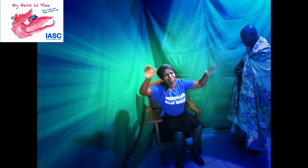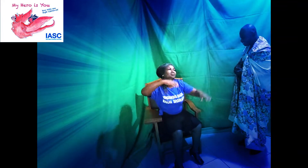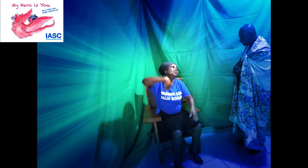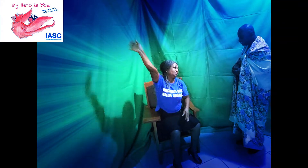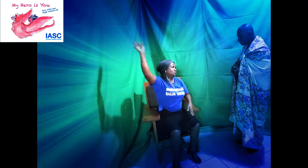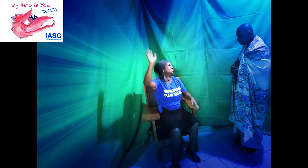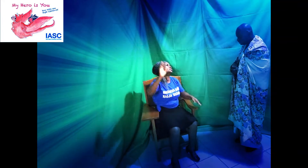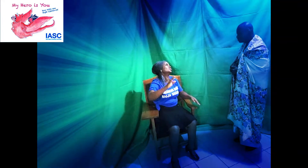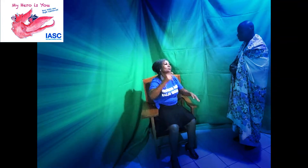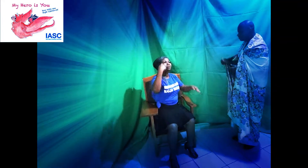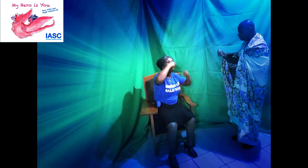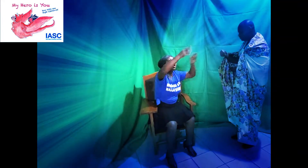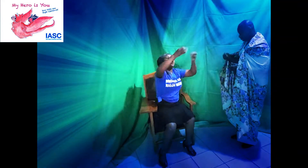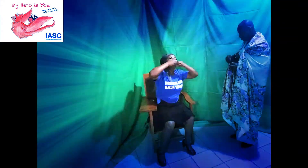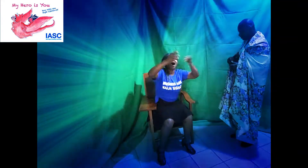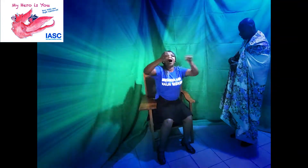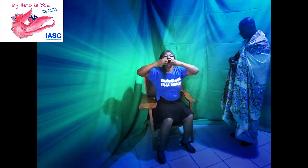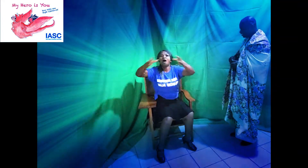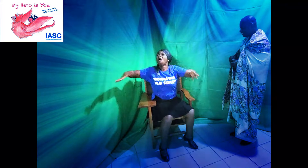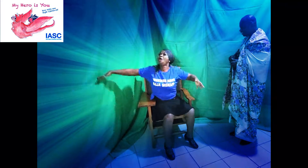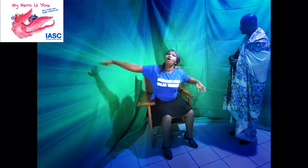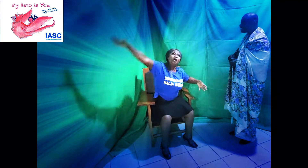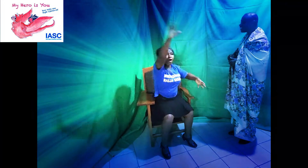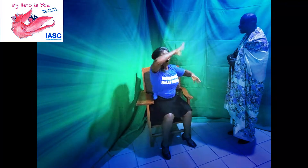with the coronavirus around?